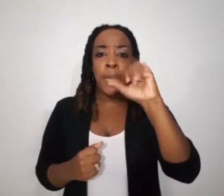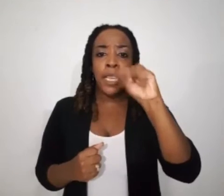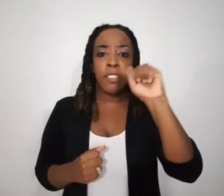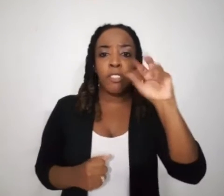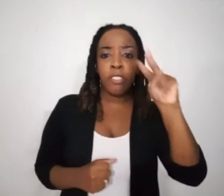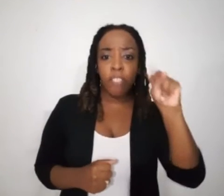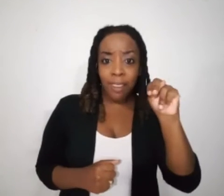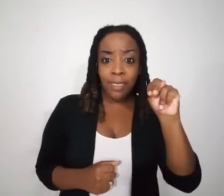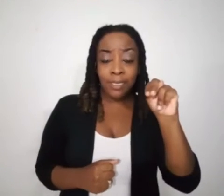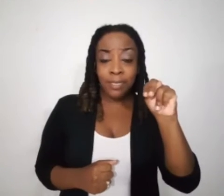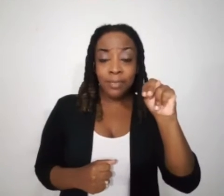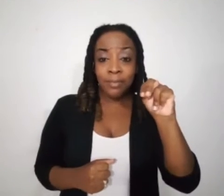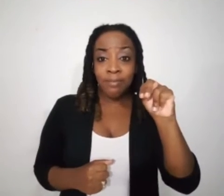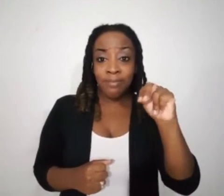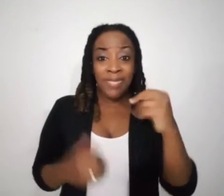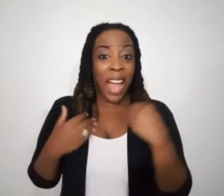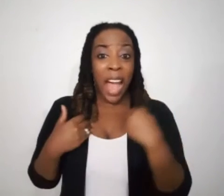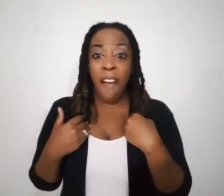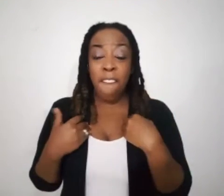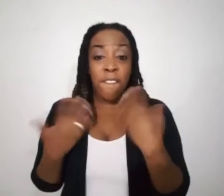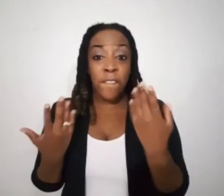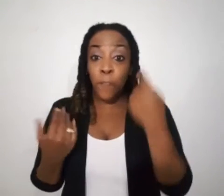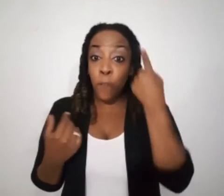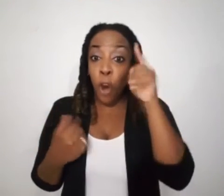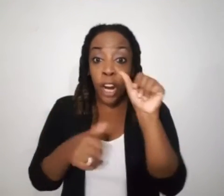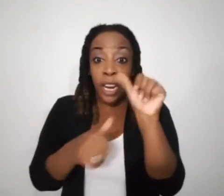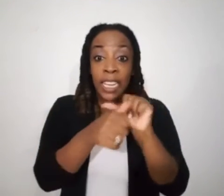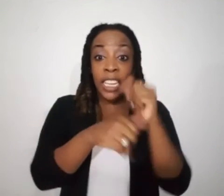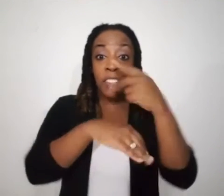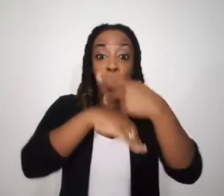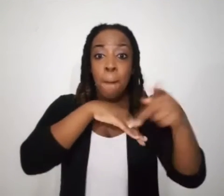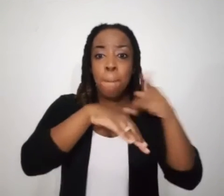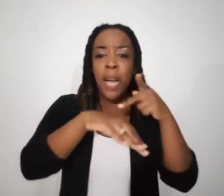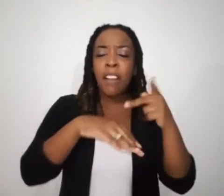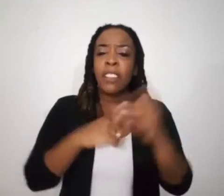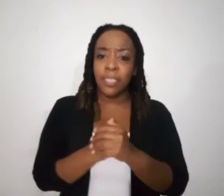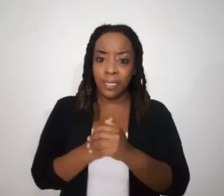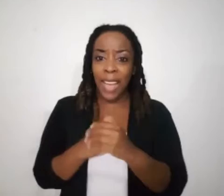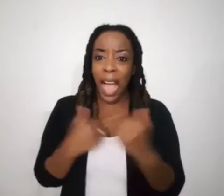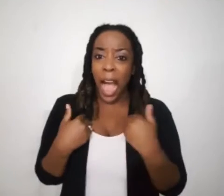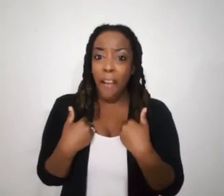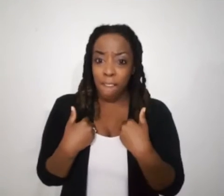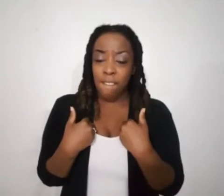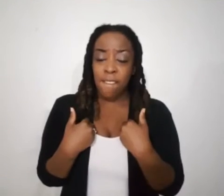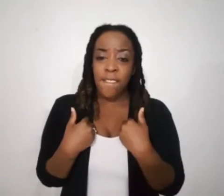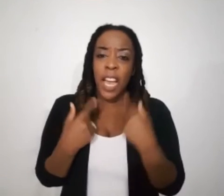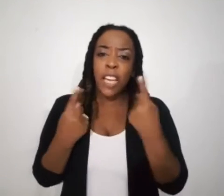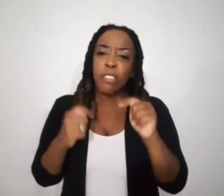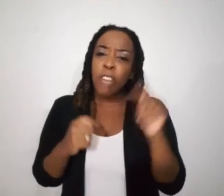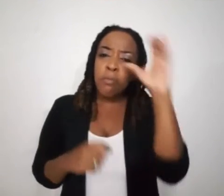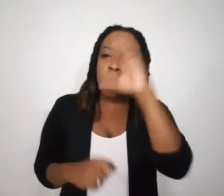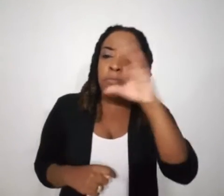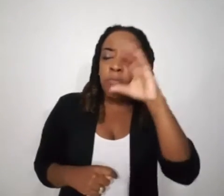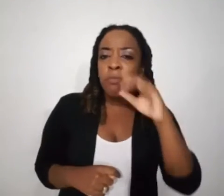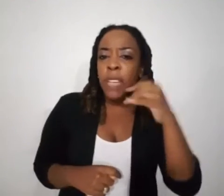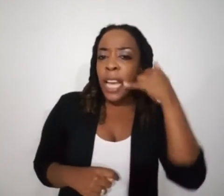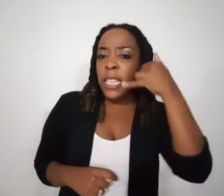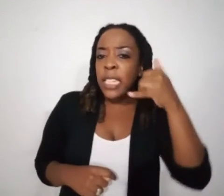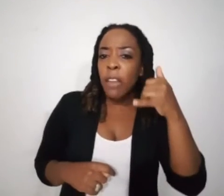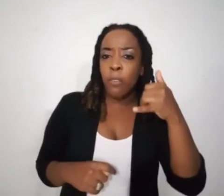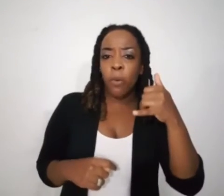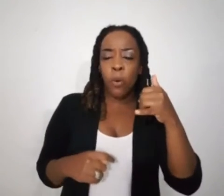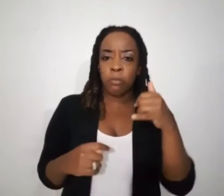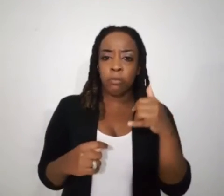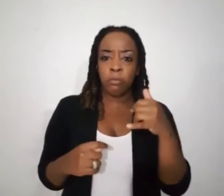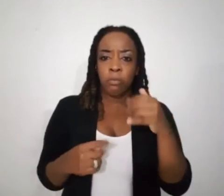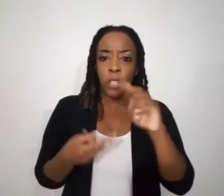lines for each parish. So try to find those telephone numbers, and